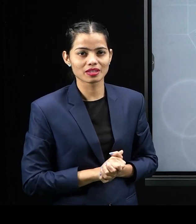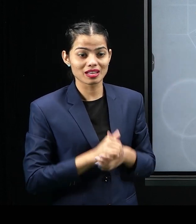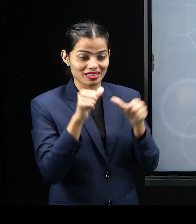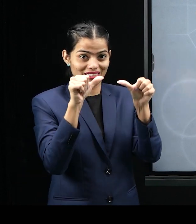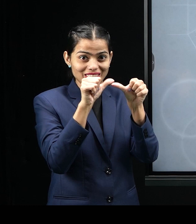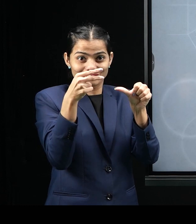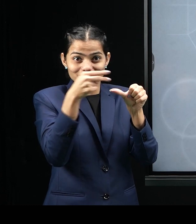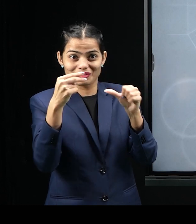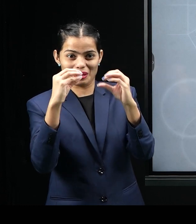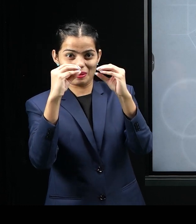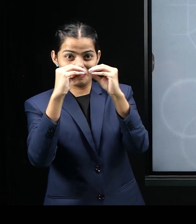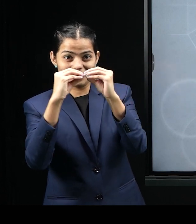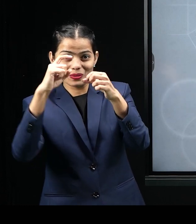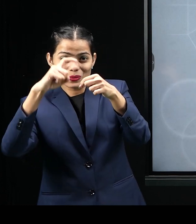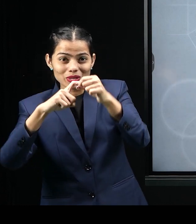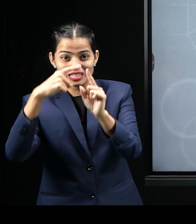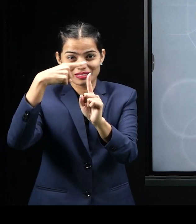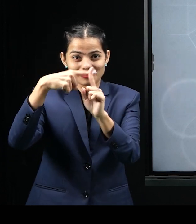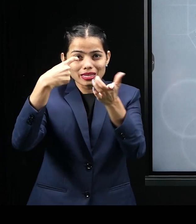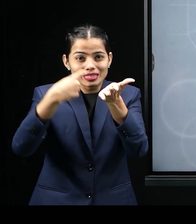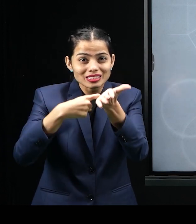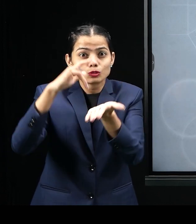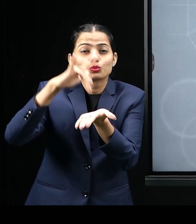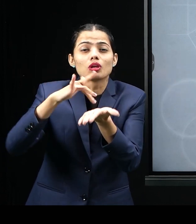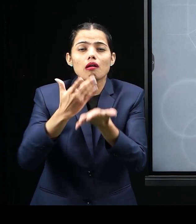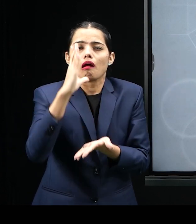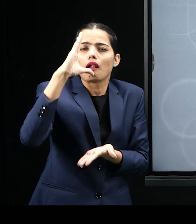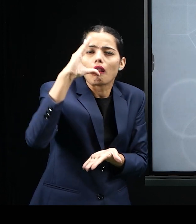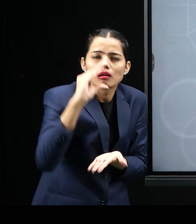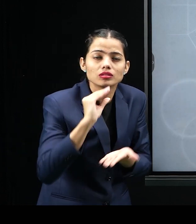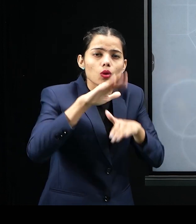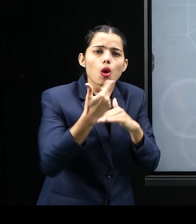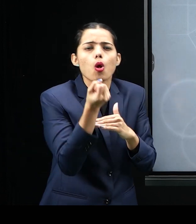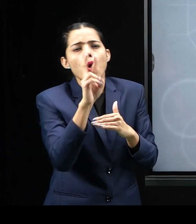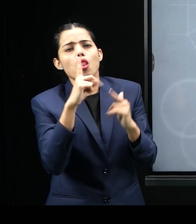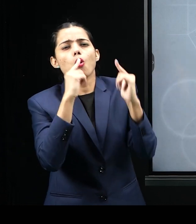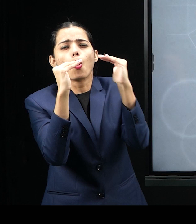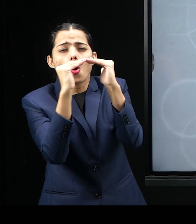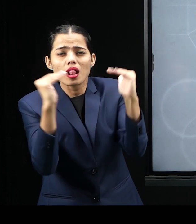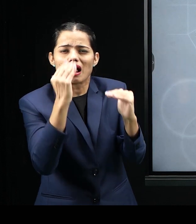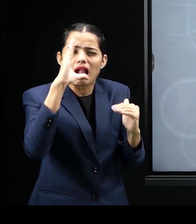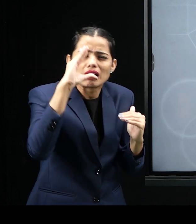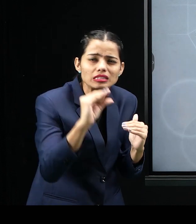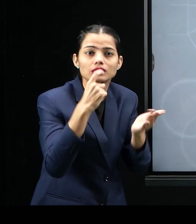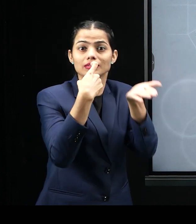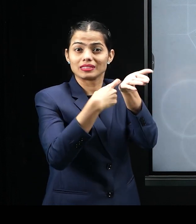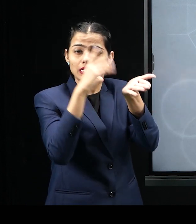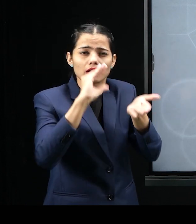A is equal to BQ plus R, where 0 less than or equal to R less